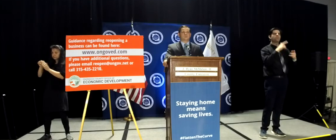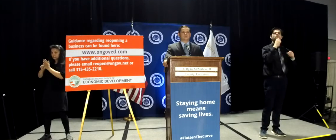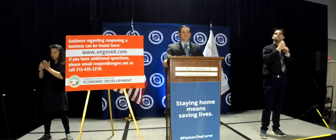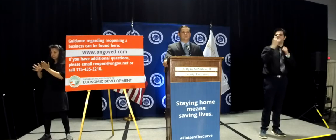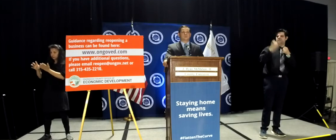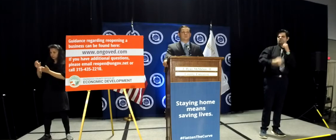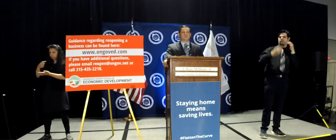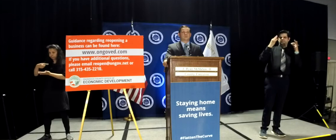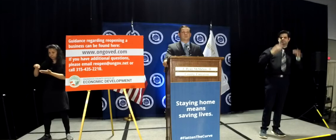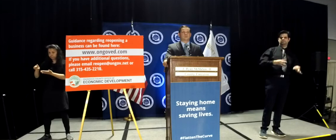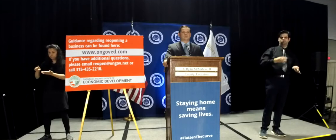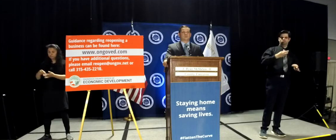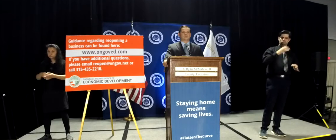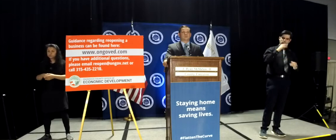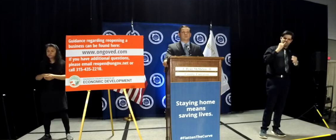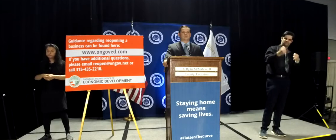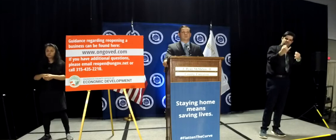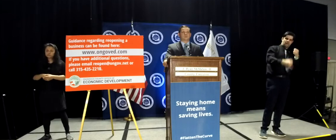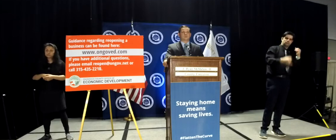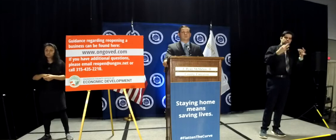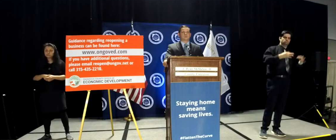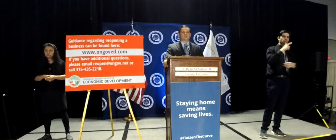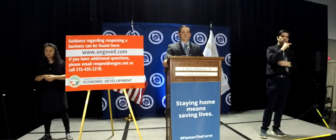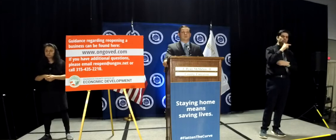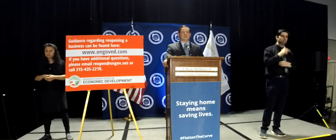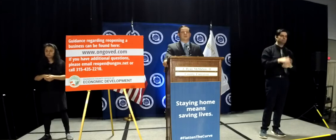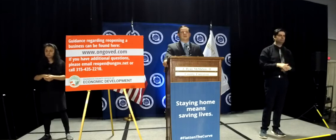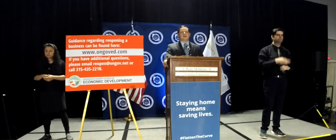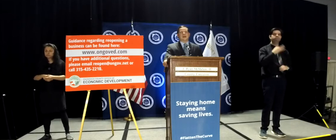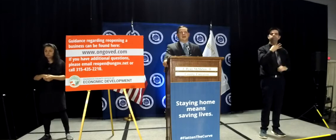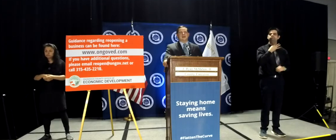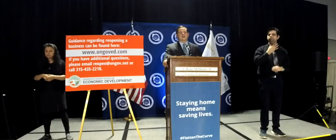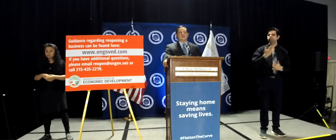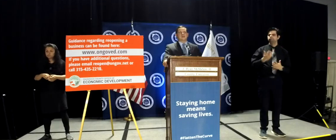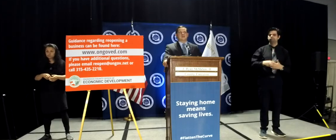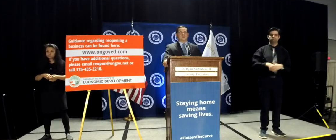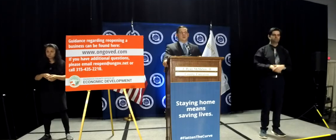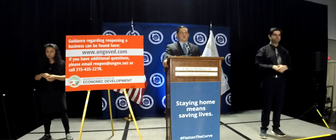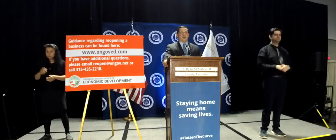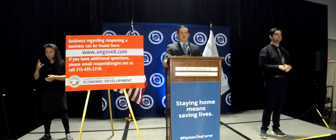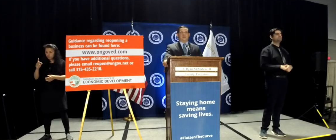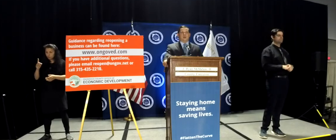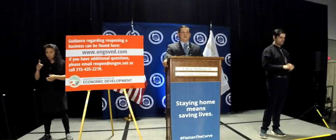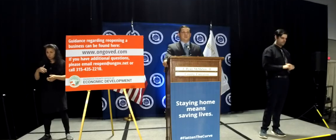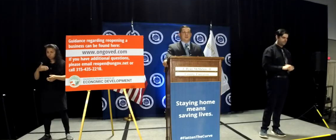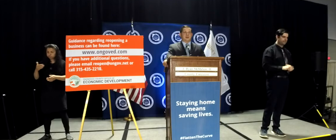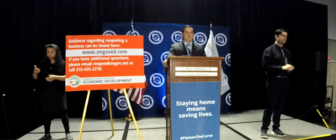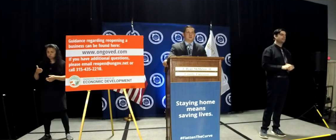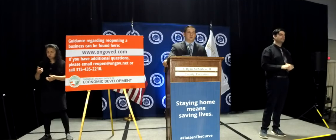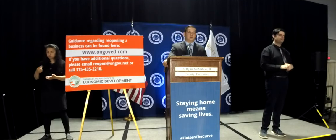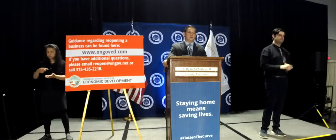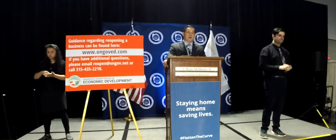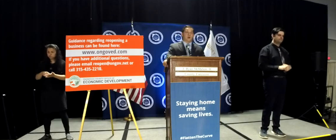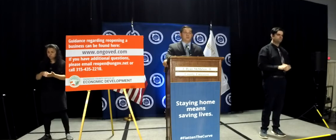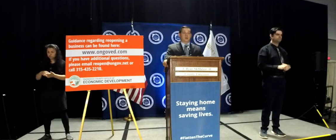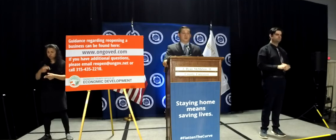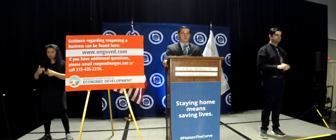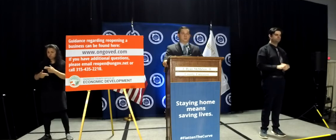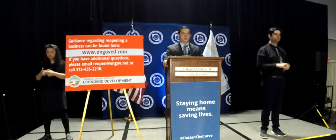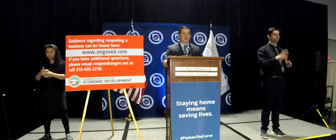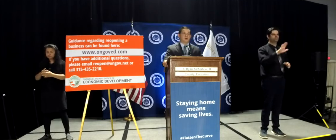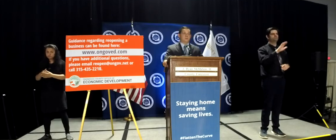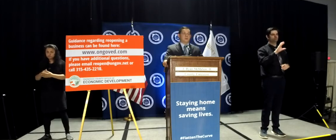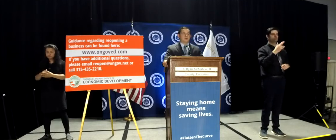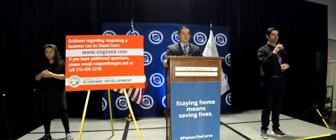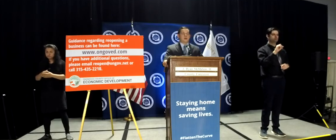actual authority to move on to phase 3, or will this be solely controlled by the governor? So, Chris, what I heard the governor say, and I listened closely, and I hope to talk